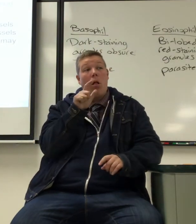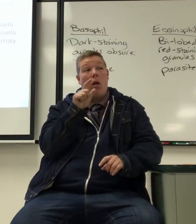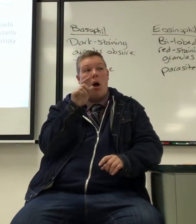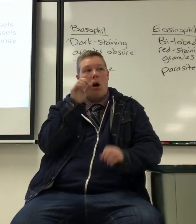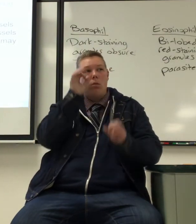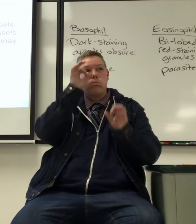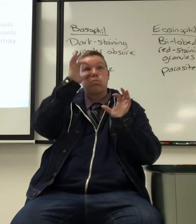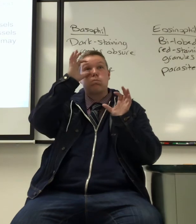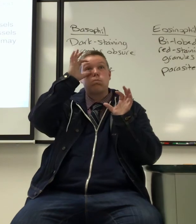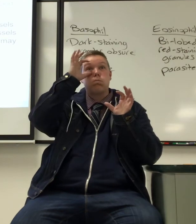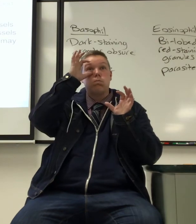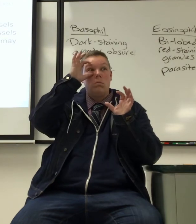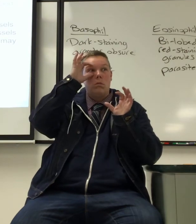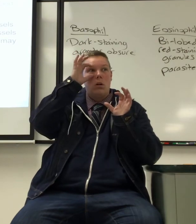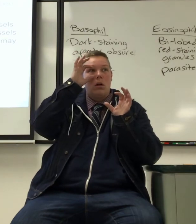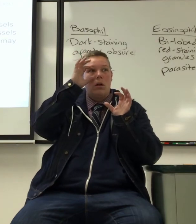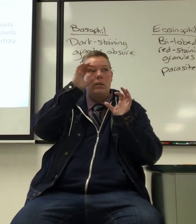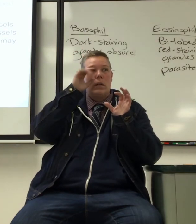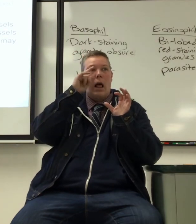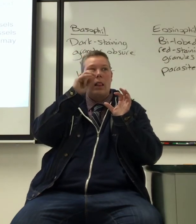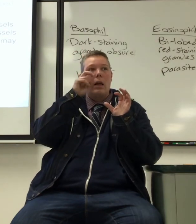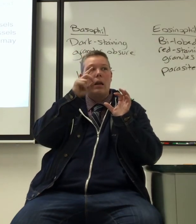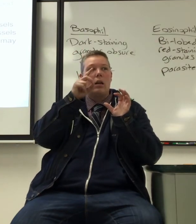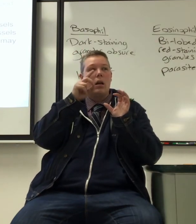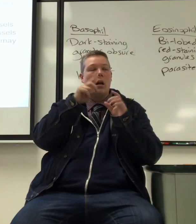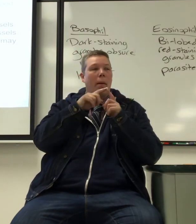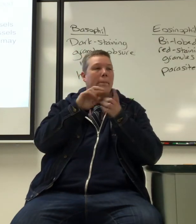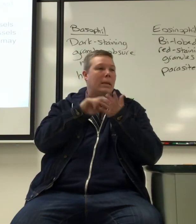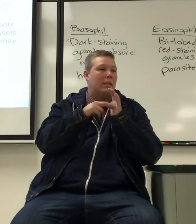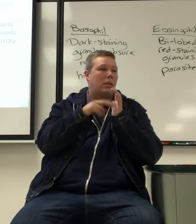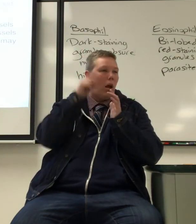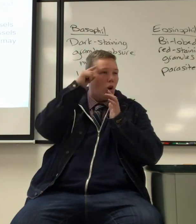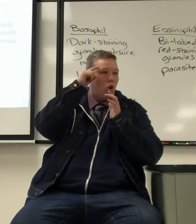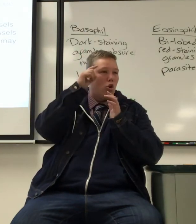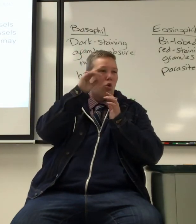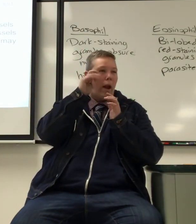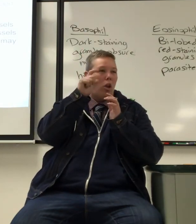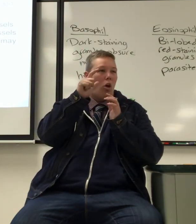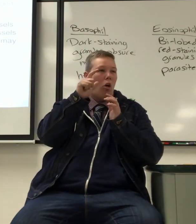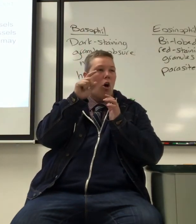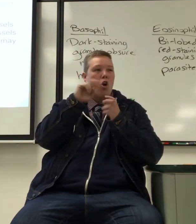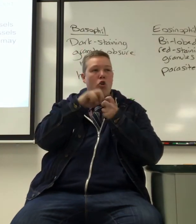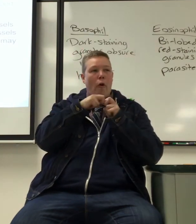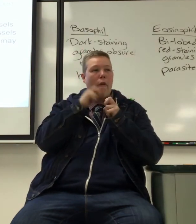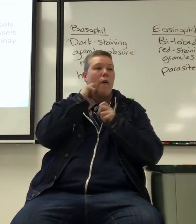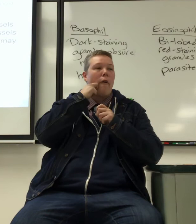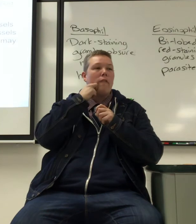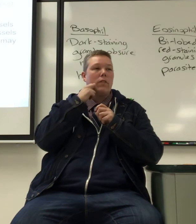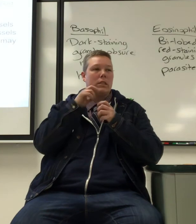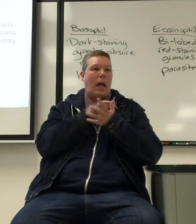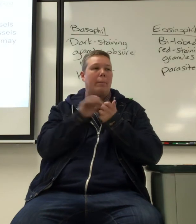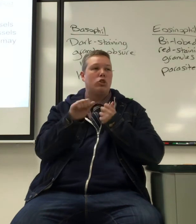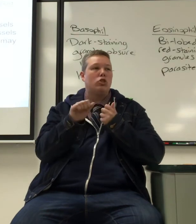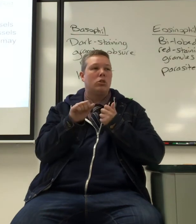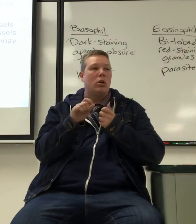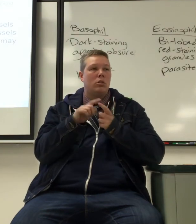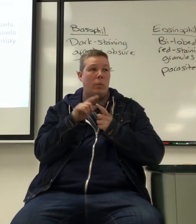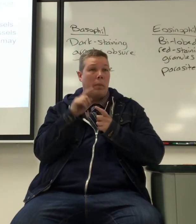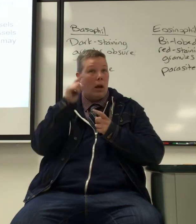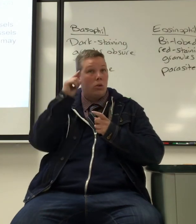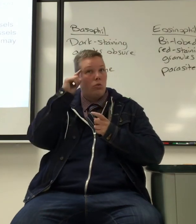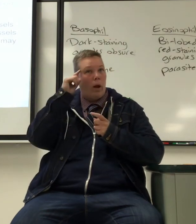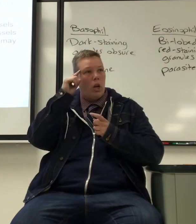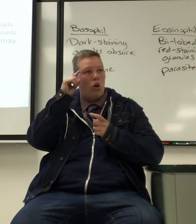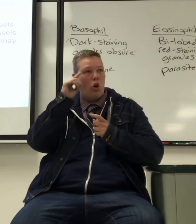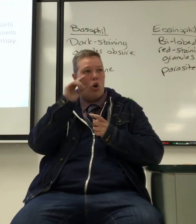dilated, that means the cranial nerve is damaged. The cranial nerves come off the brainstem. So if the cranial nerve is damaged, you might think that there's some